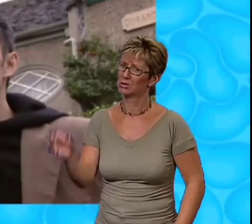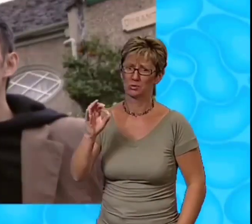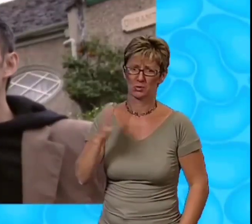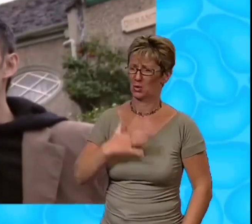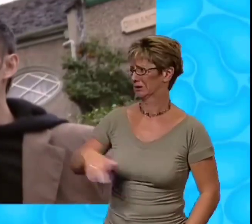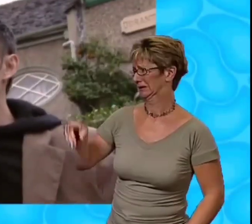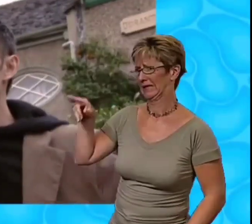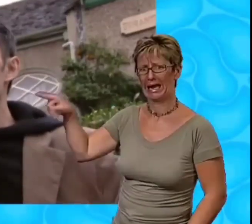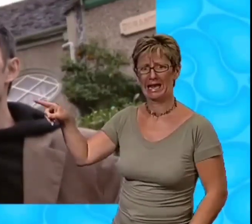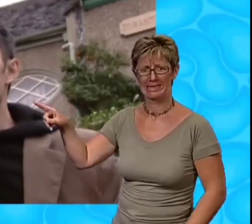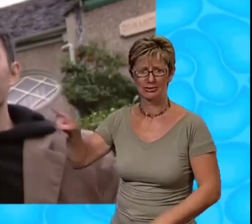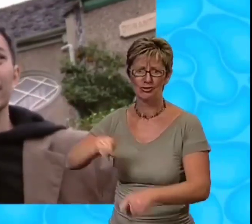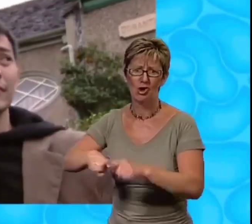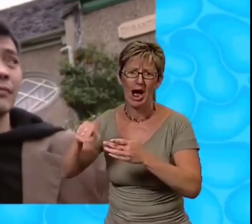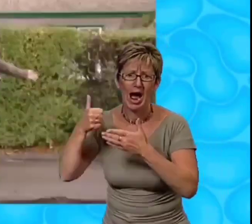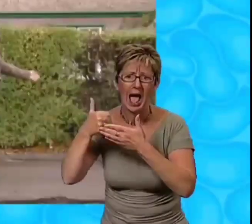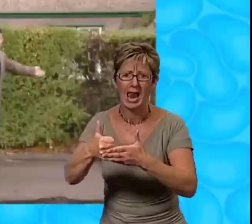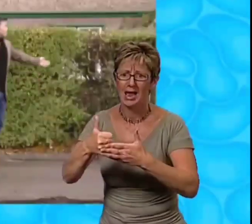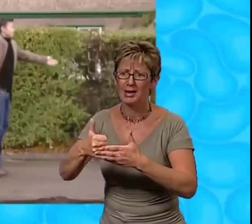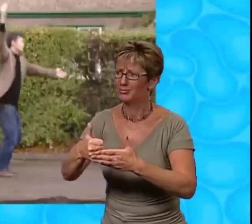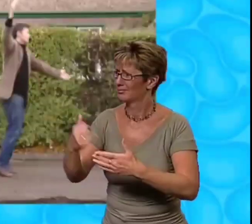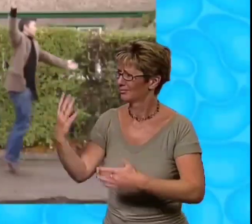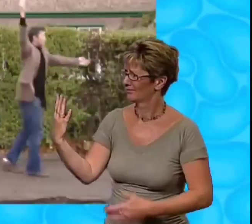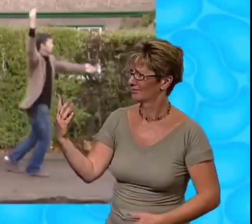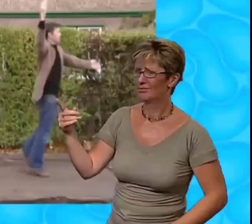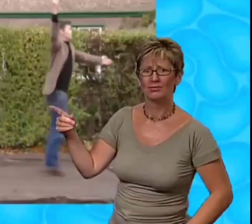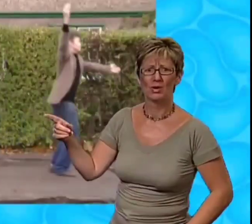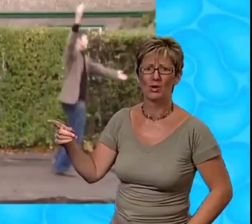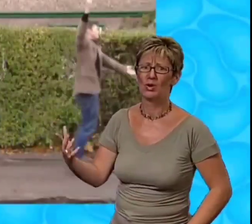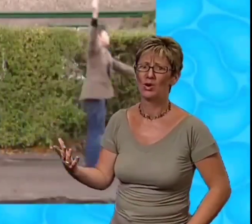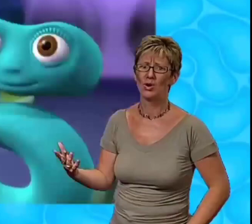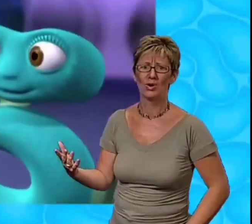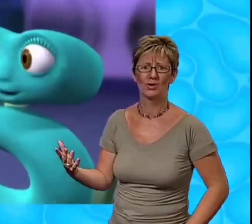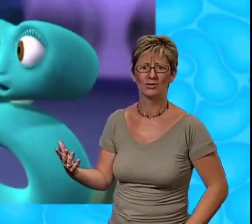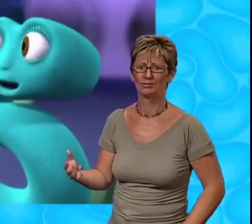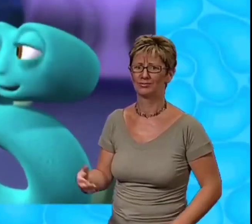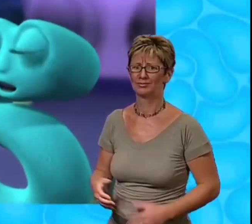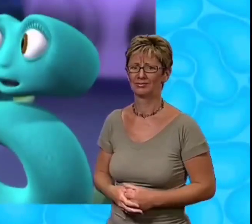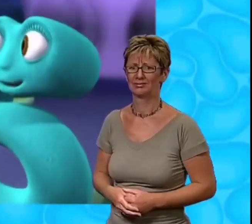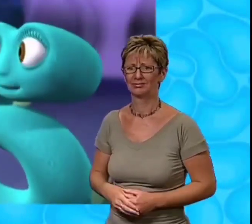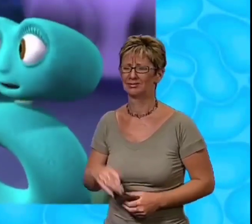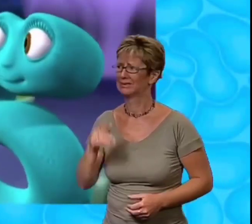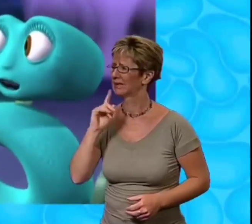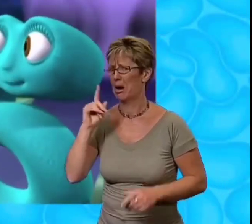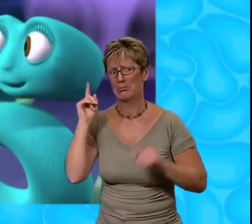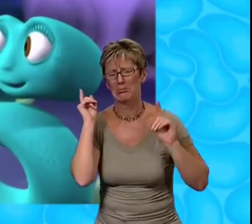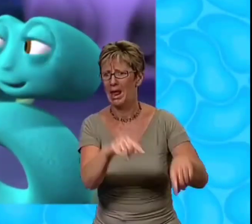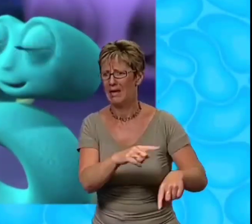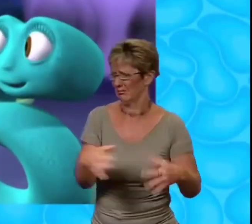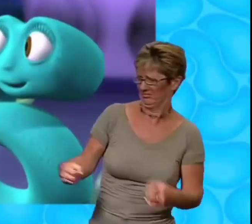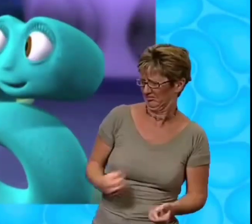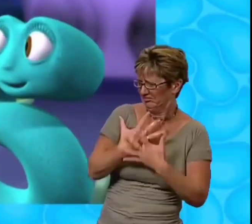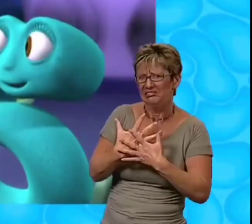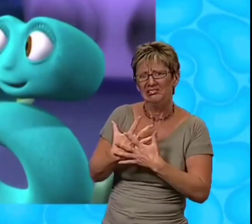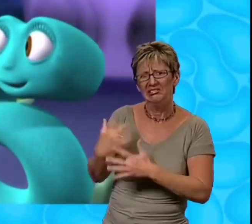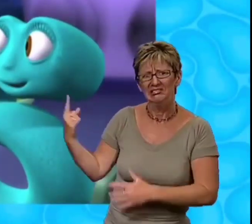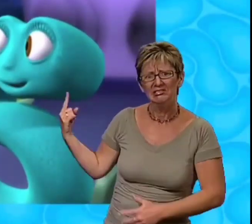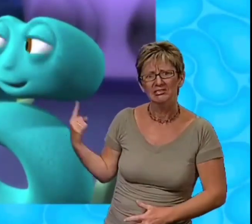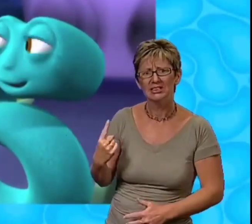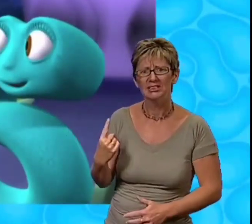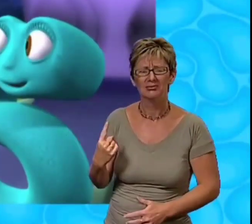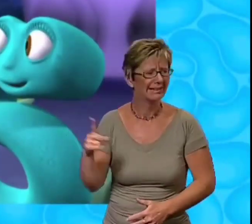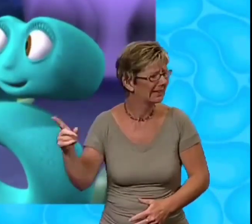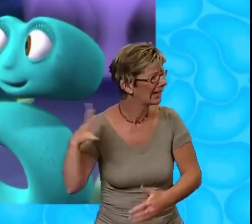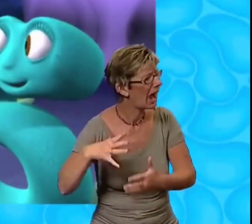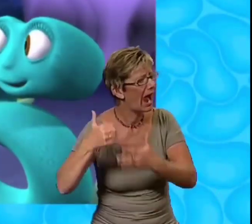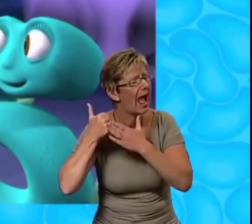Nobody wants a great big Numberjack Man to be the number. You can't really blame them. He really wants to